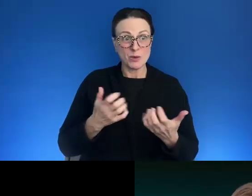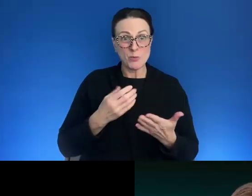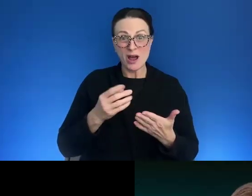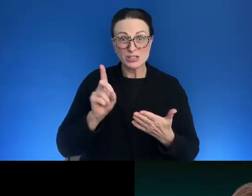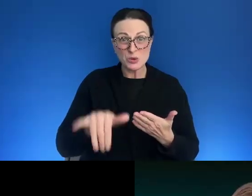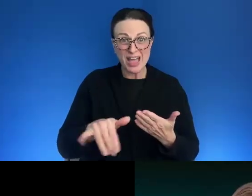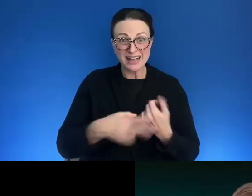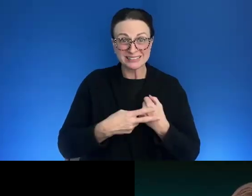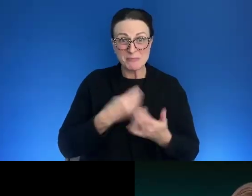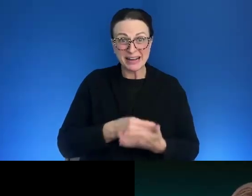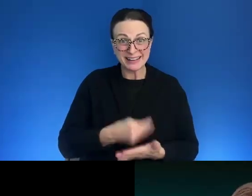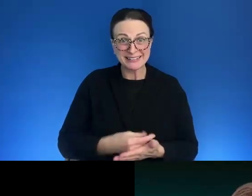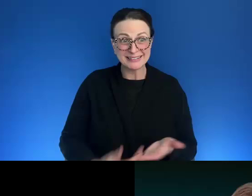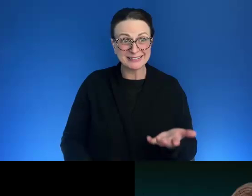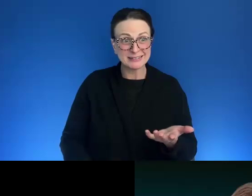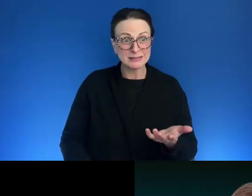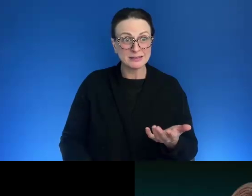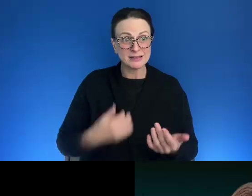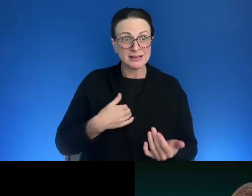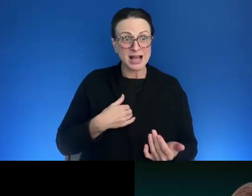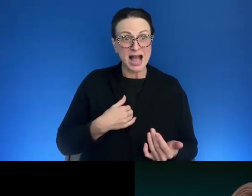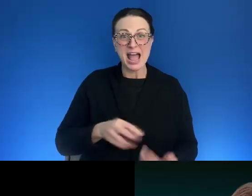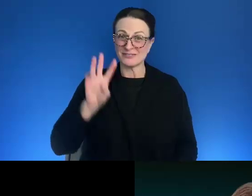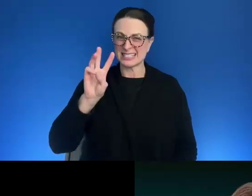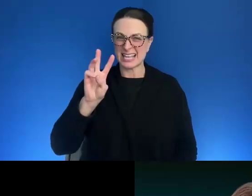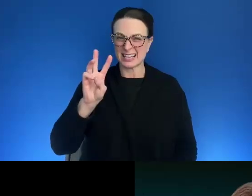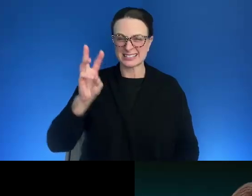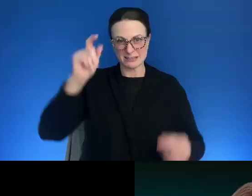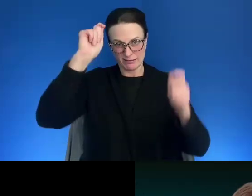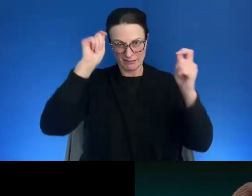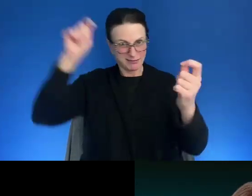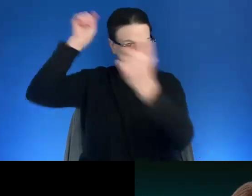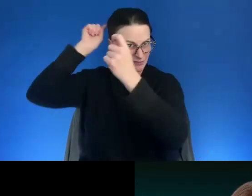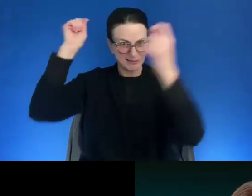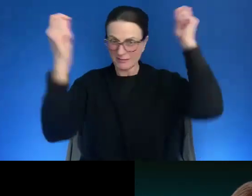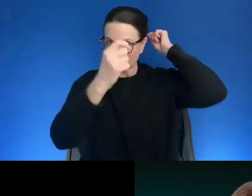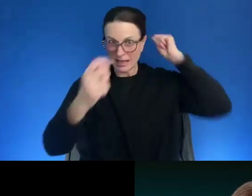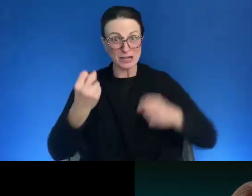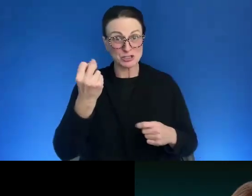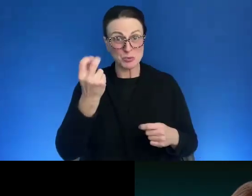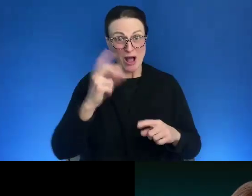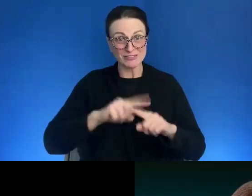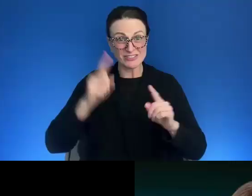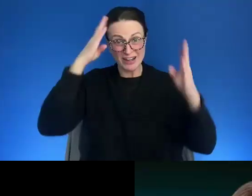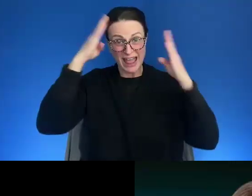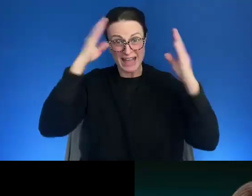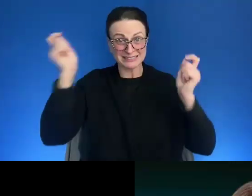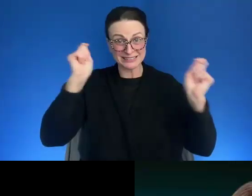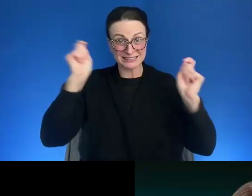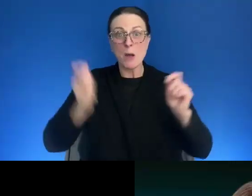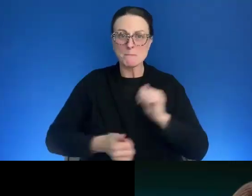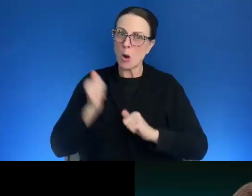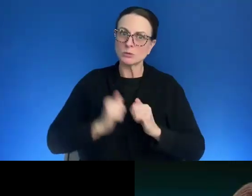I'm going to be doing these. I have 6 two-sided crowns, so 12 different hats that I'm saying most